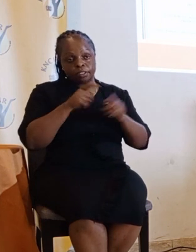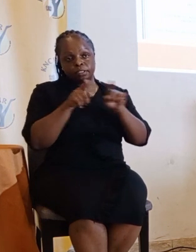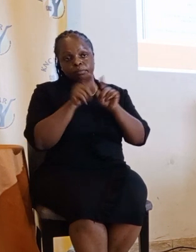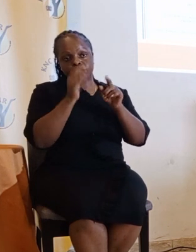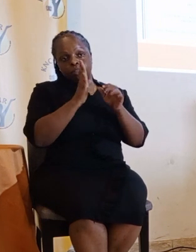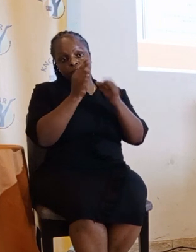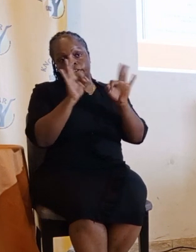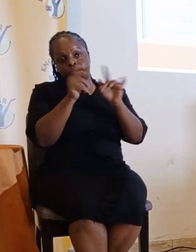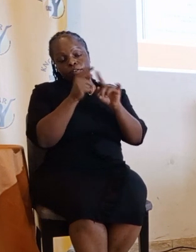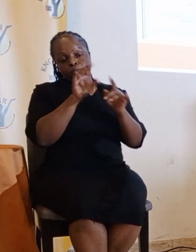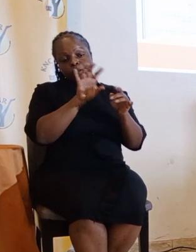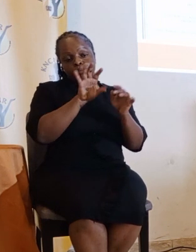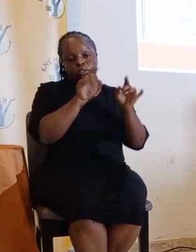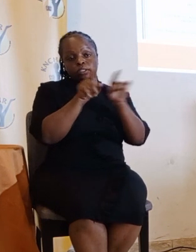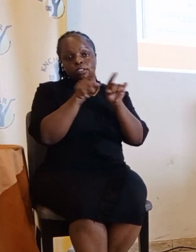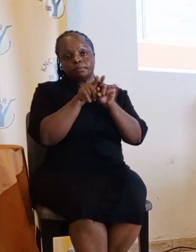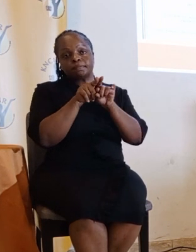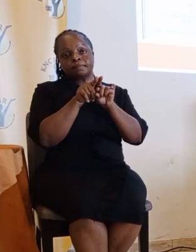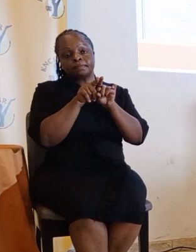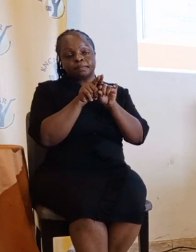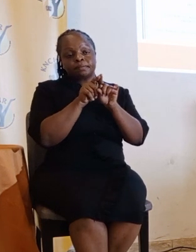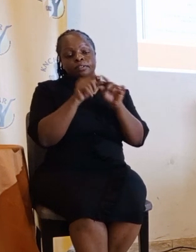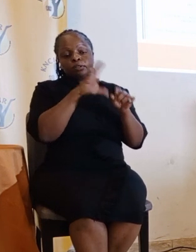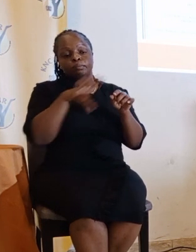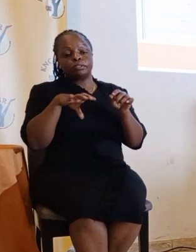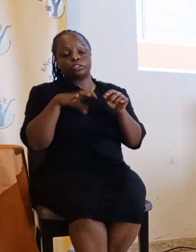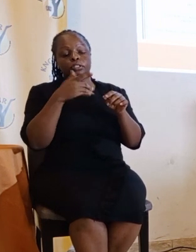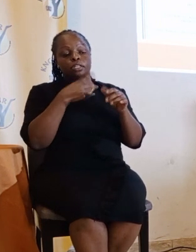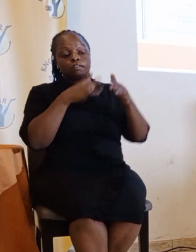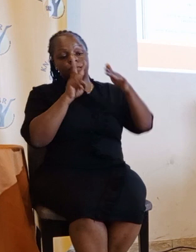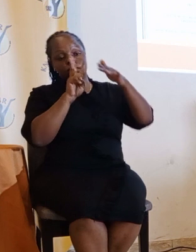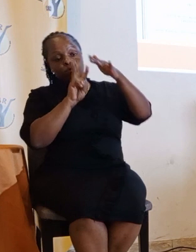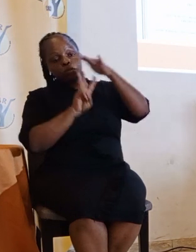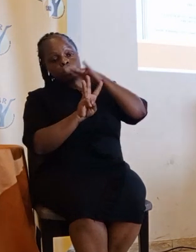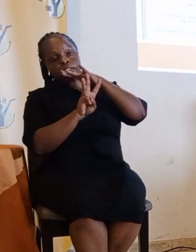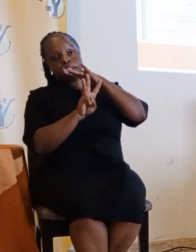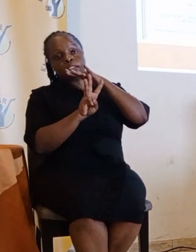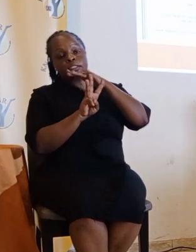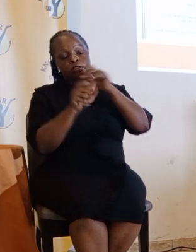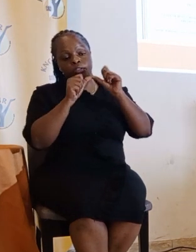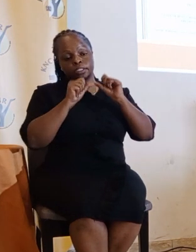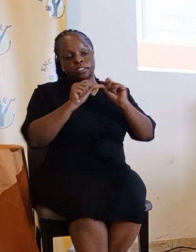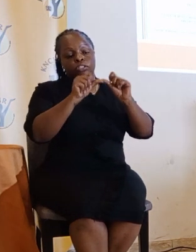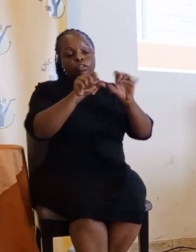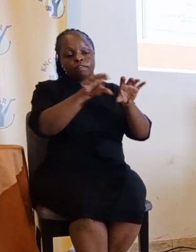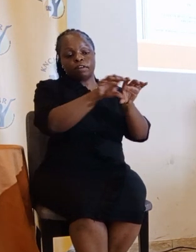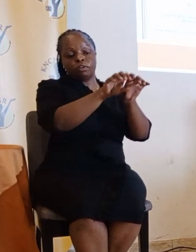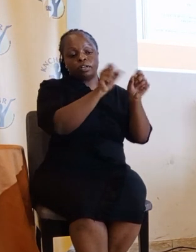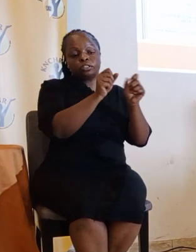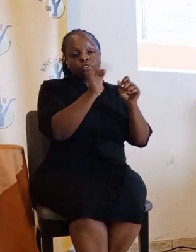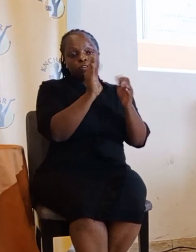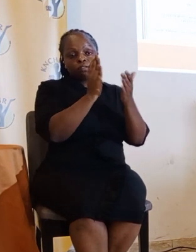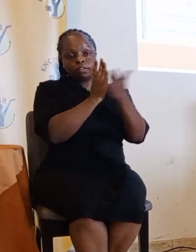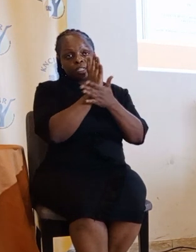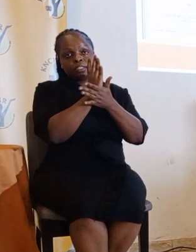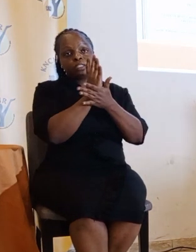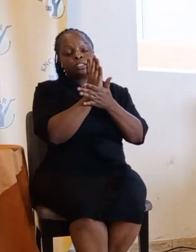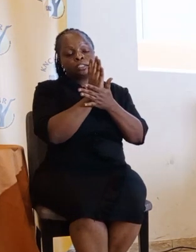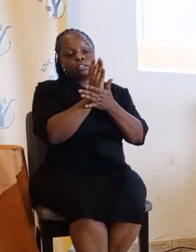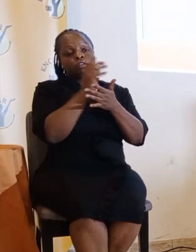abuse. Nonetheless, the Commission has witnessed the continued violation of the rights